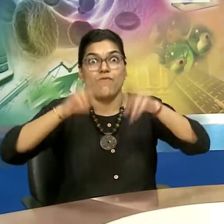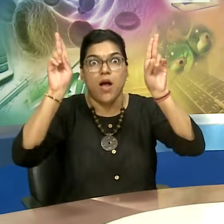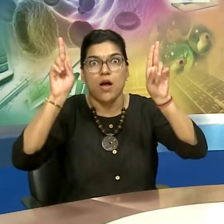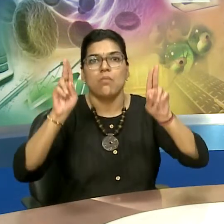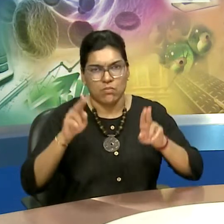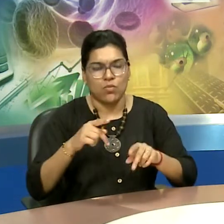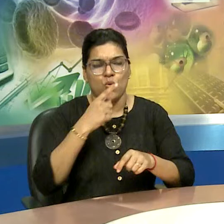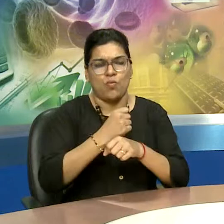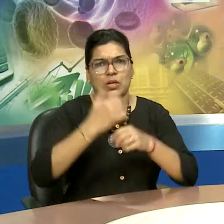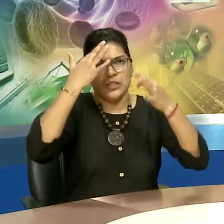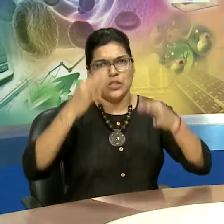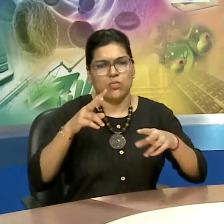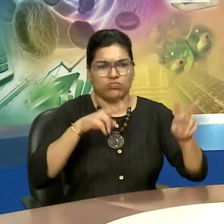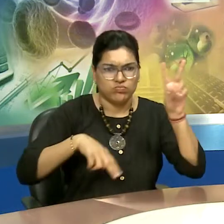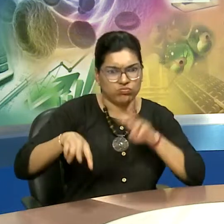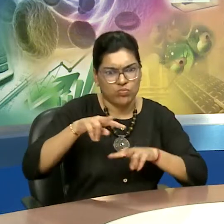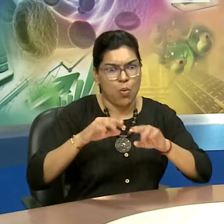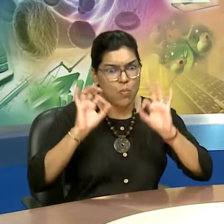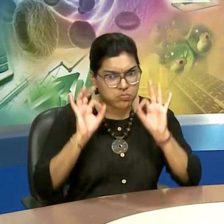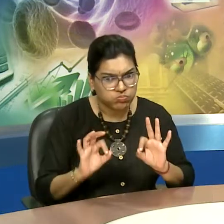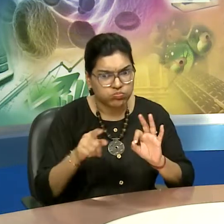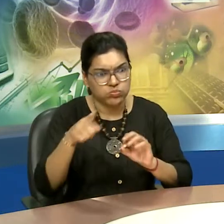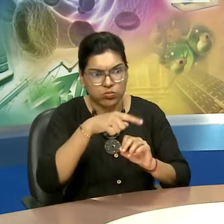As well as by 2/3